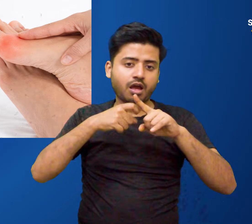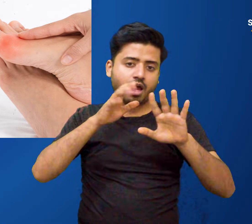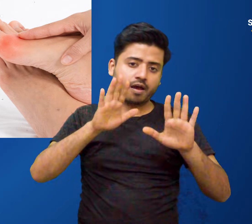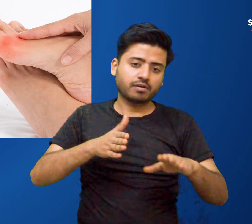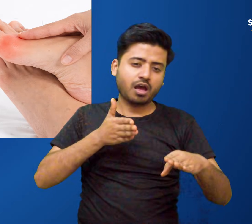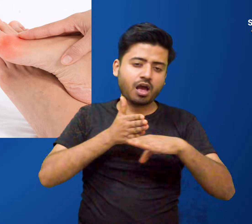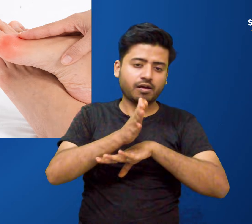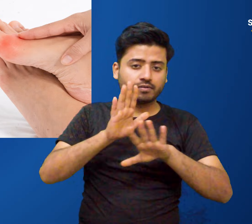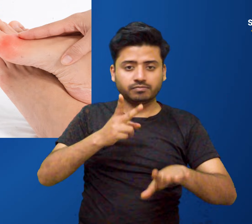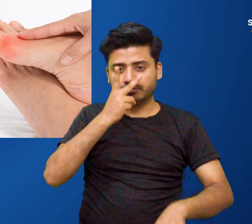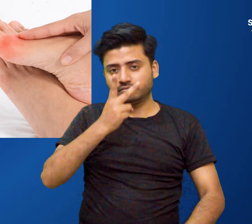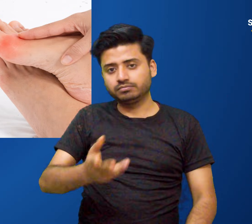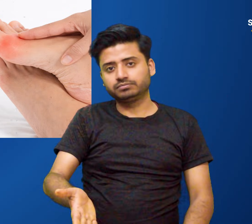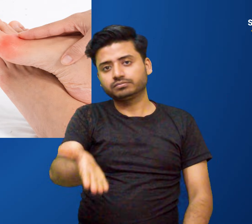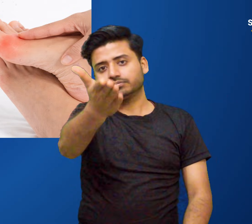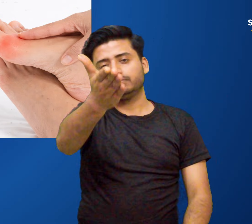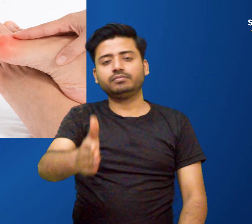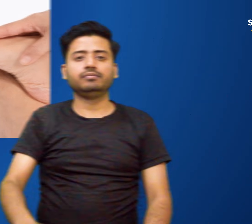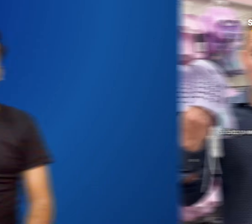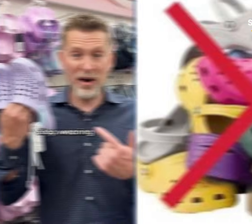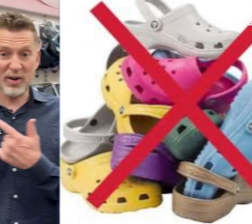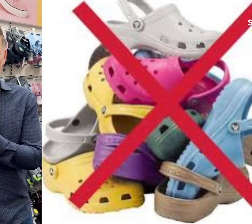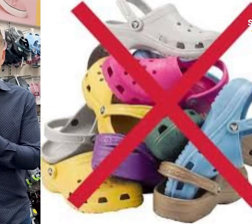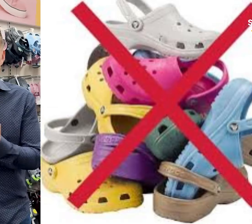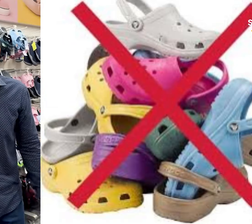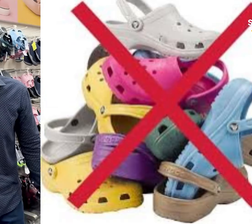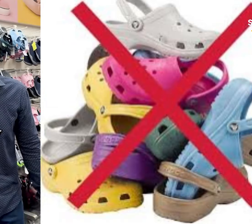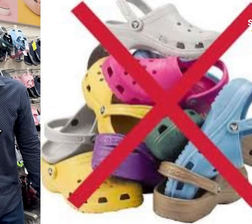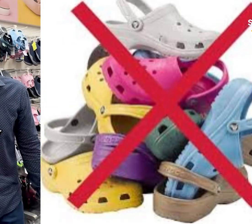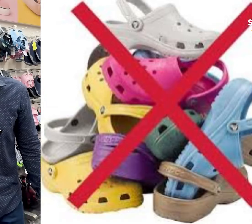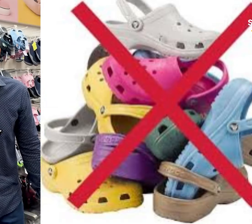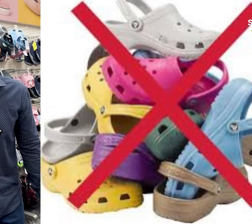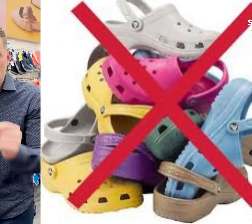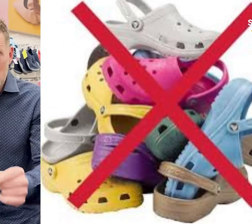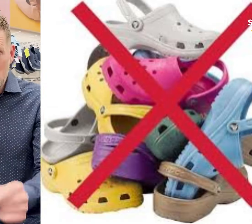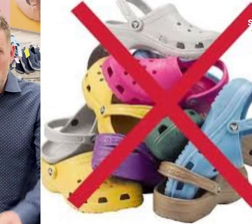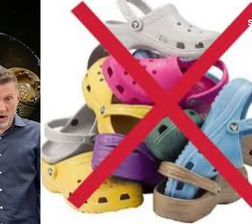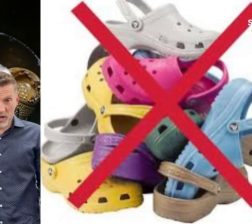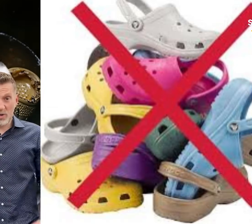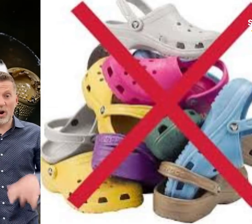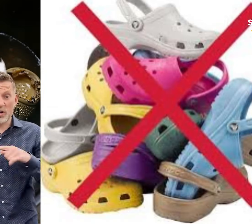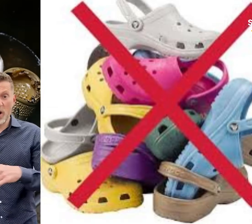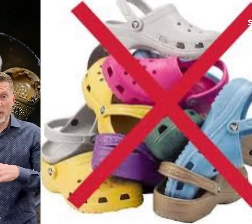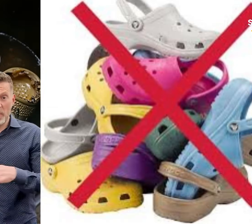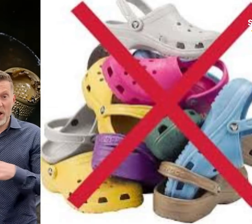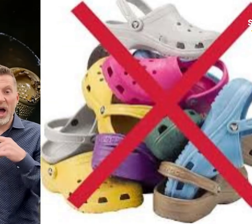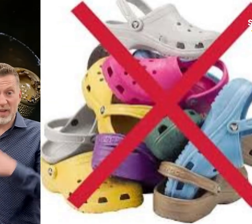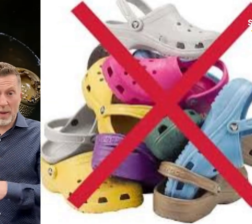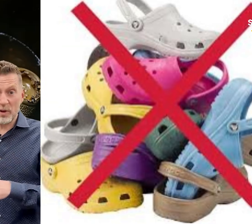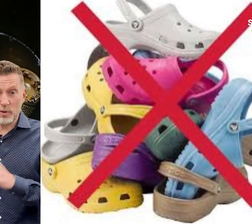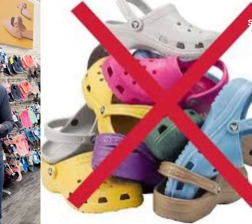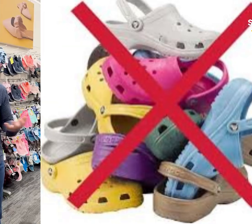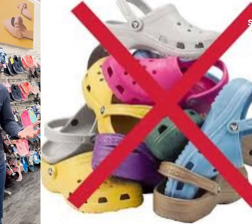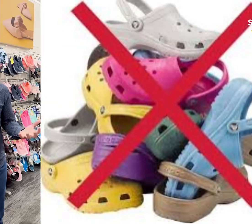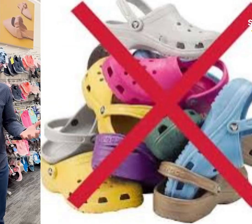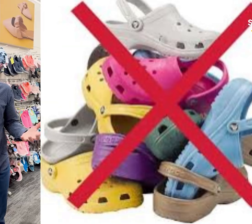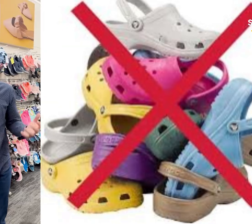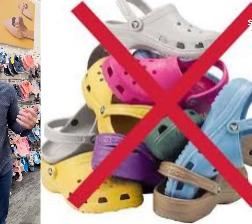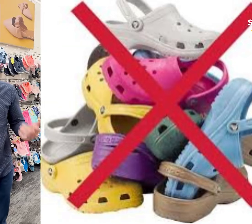and reduce toe gripping. Proper Stop fit. wearing Crocs and other foam footwear. Here's why. They are a crock pot of chemicals. It's so unfortunate and